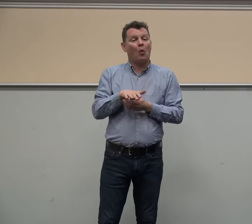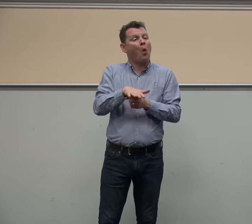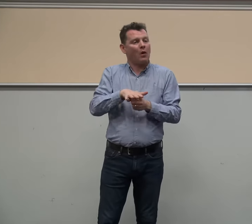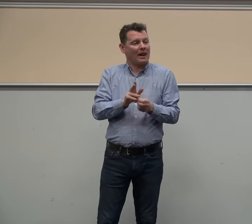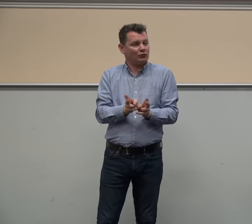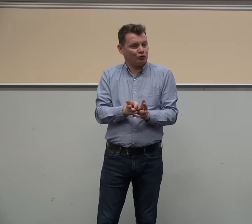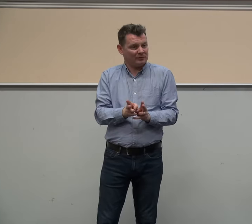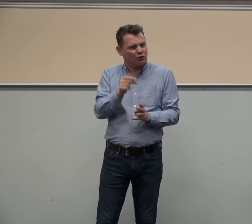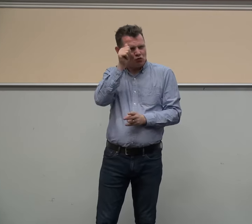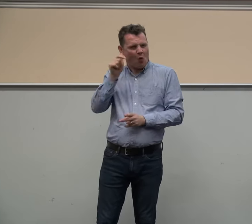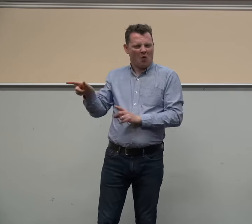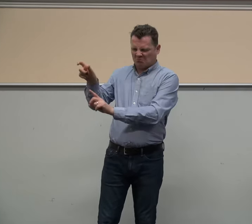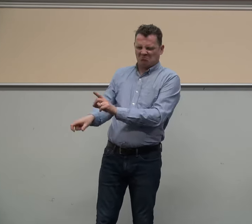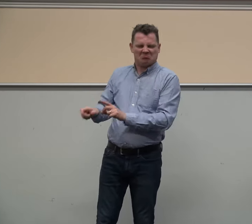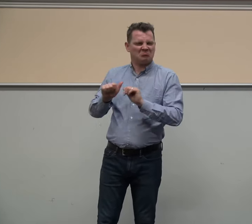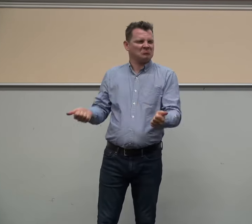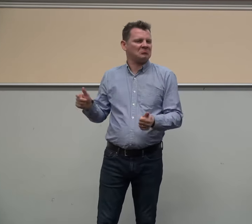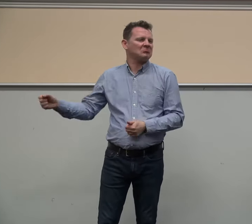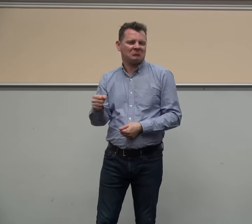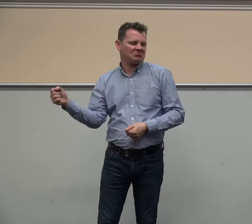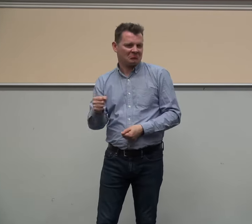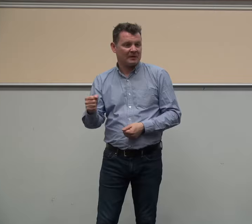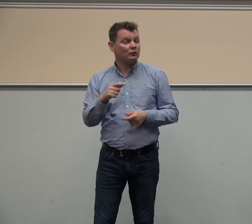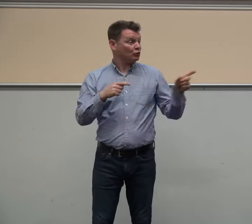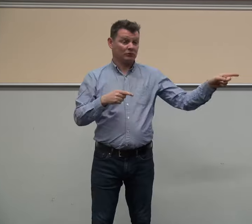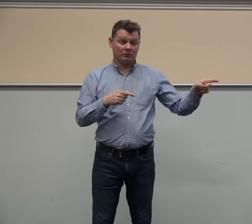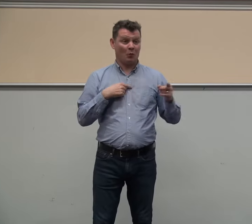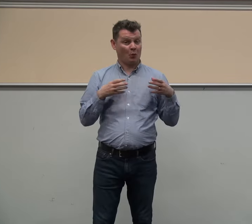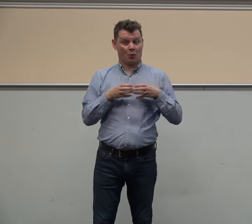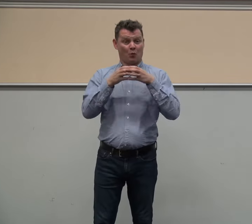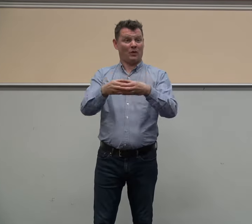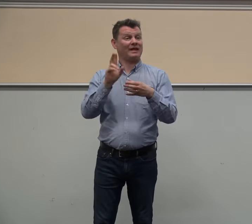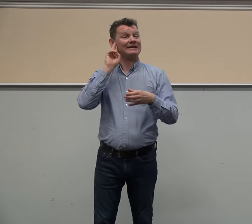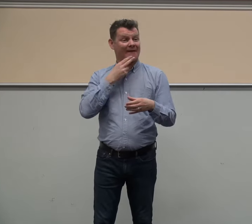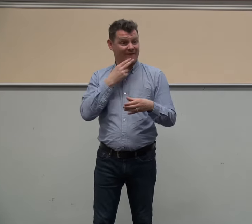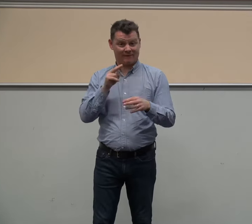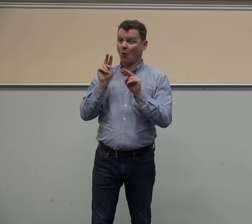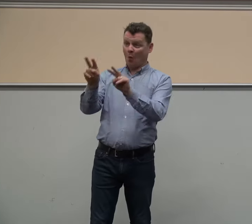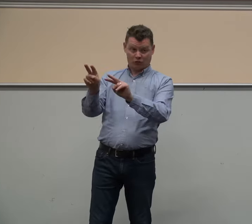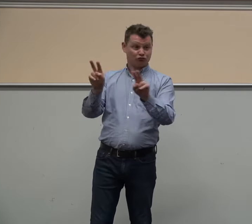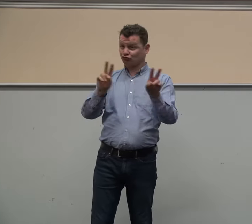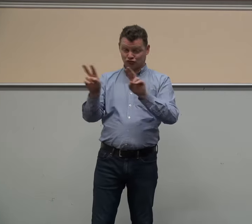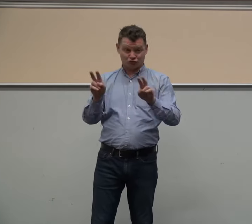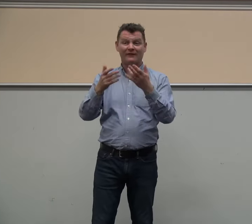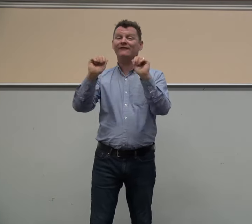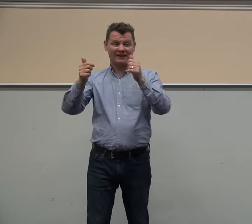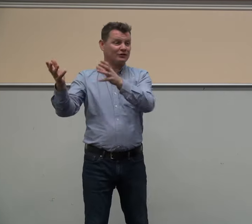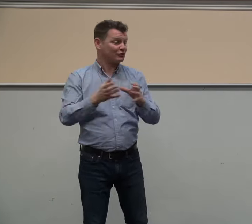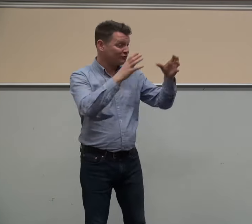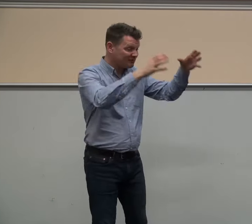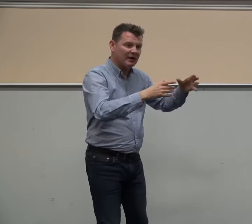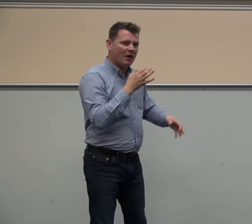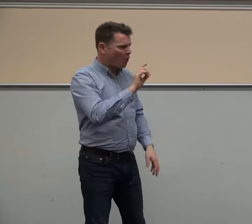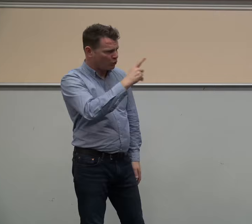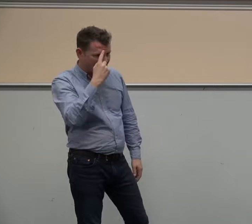who they already know. And the most important thing is that I took a group of deaf people to see it, and then I asked them what they thought. Now, that might seem really obvious, but